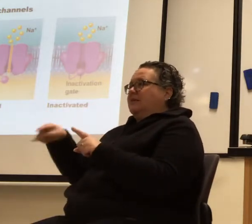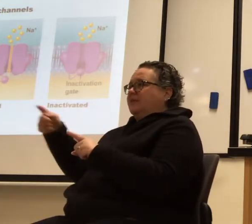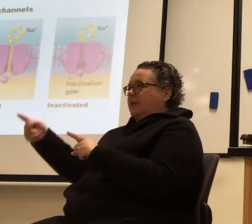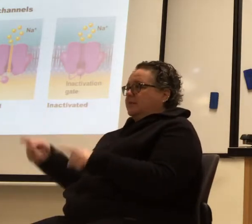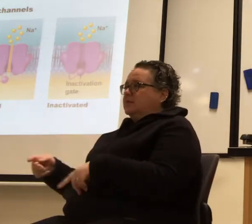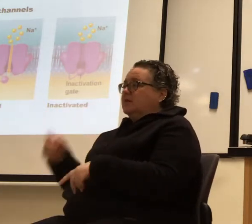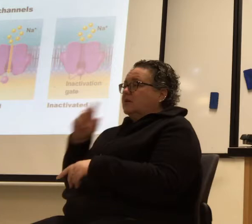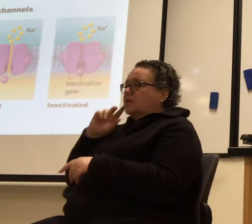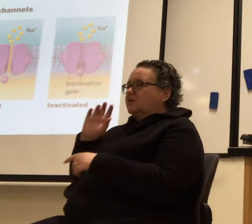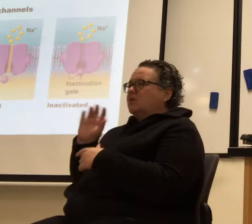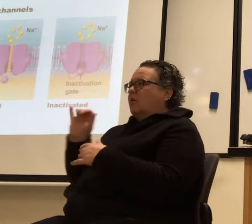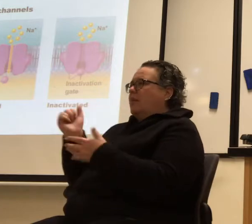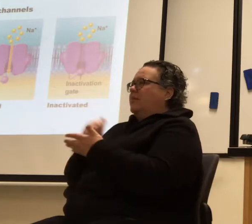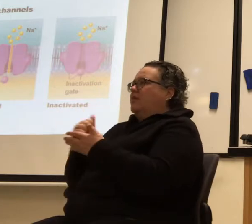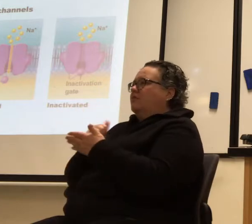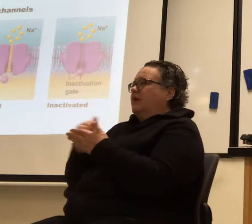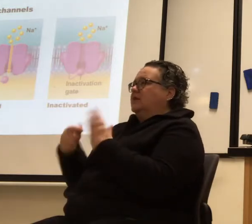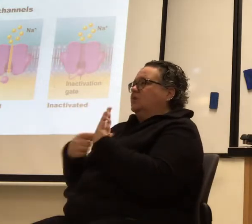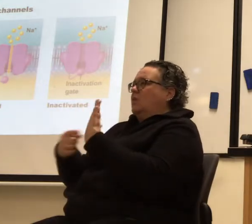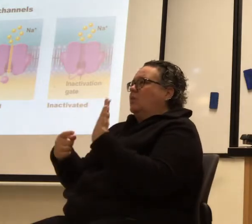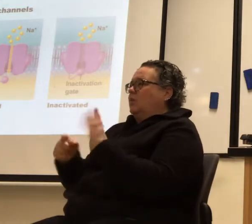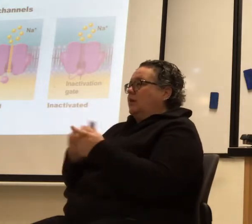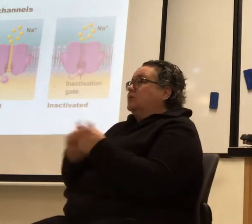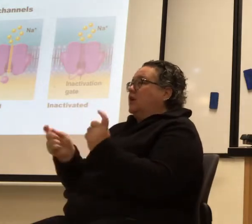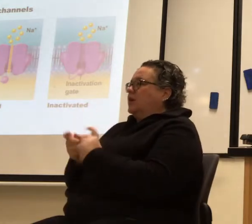flips. So let me erase it and change it.